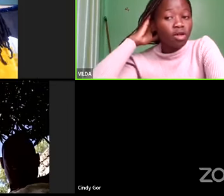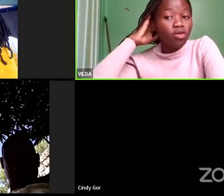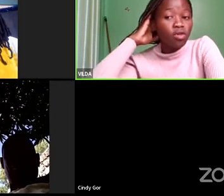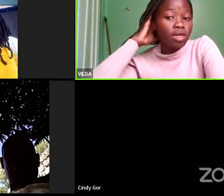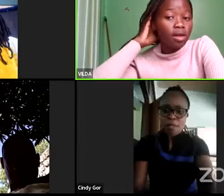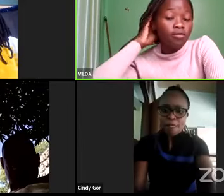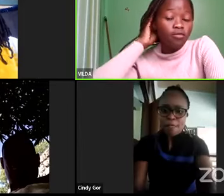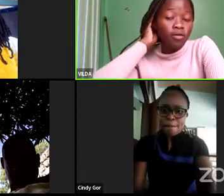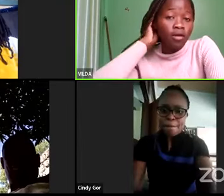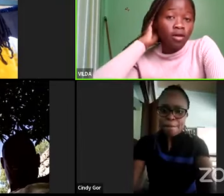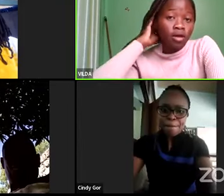introduce yourself?